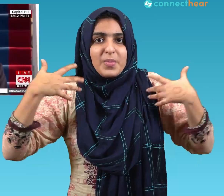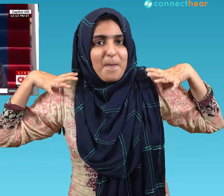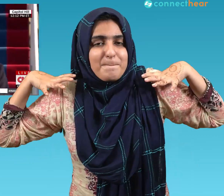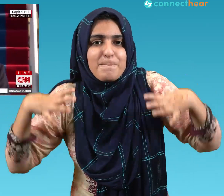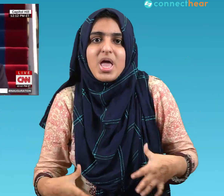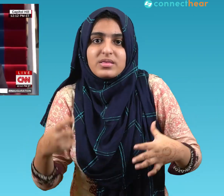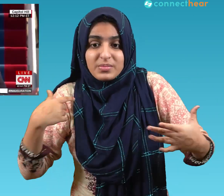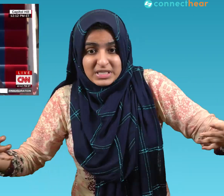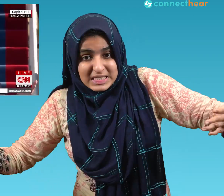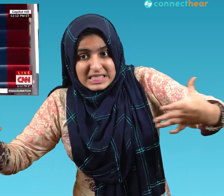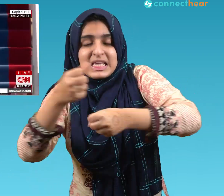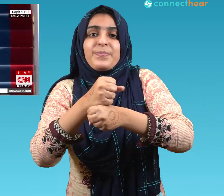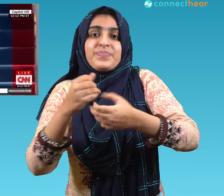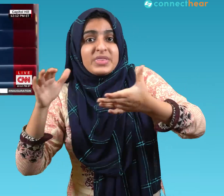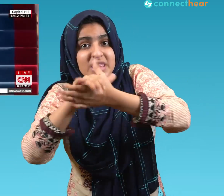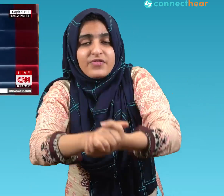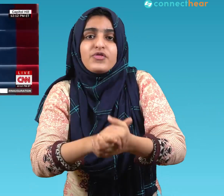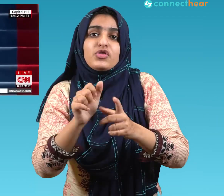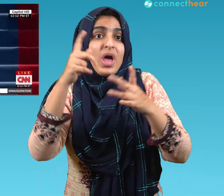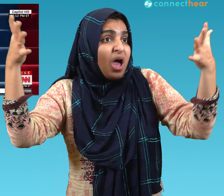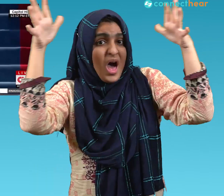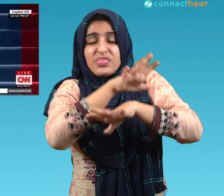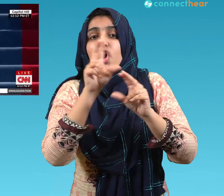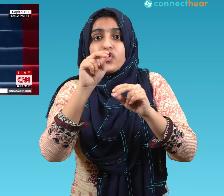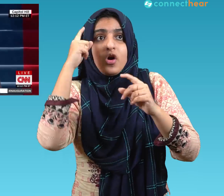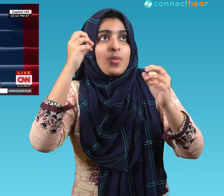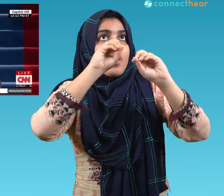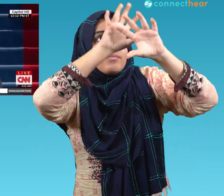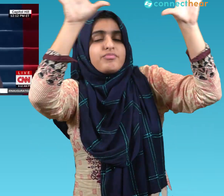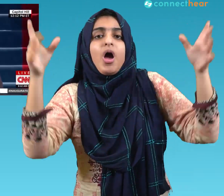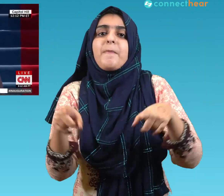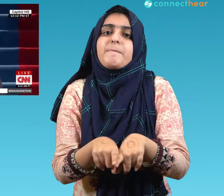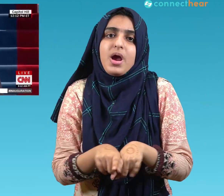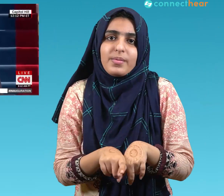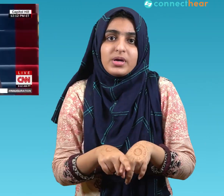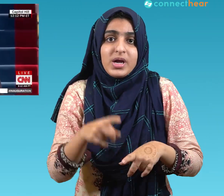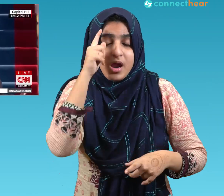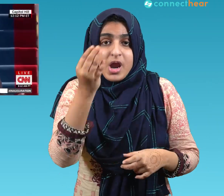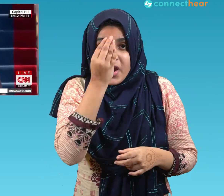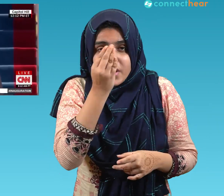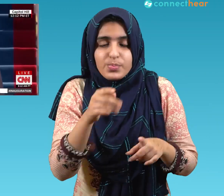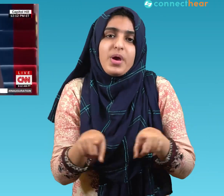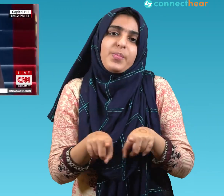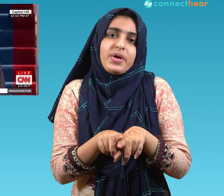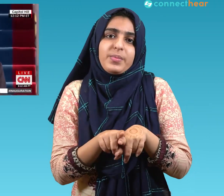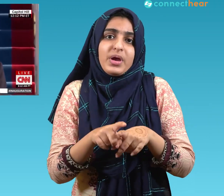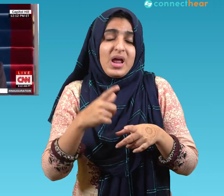unity, not division, of light, not darkness, a story of decency and dignity, love and